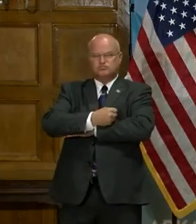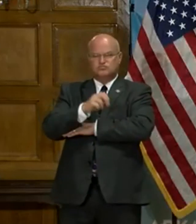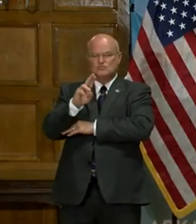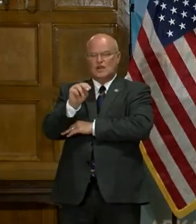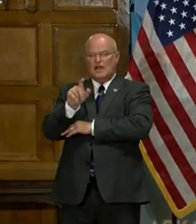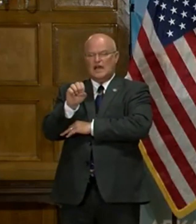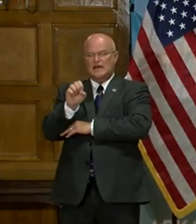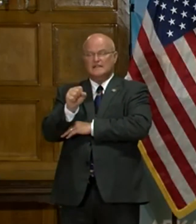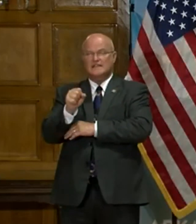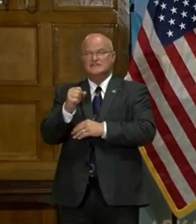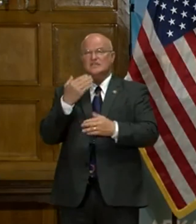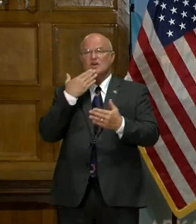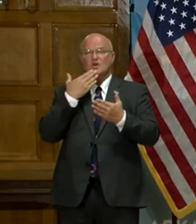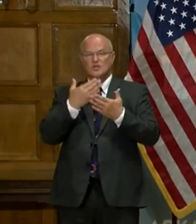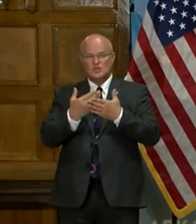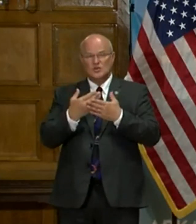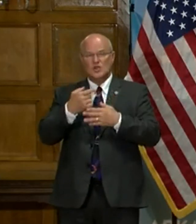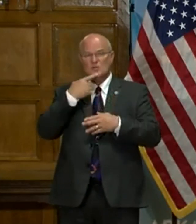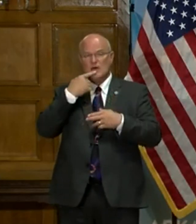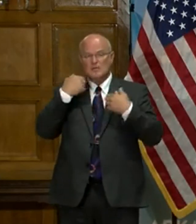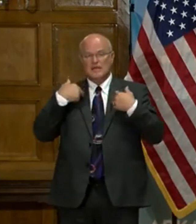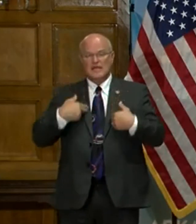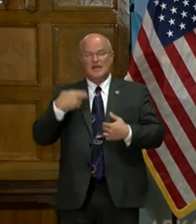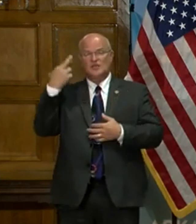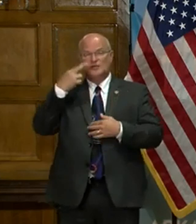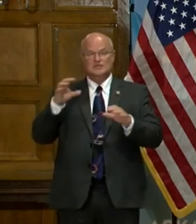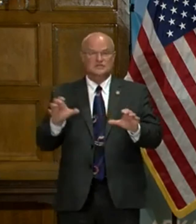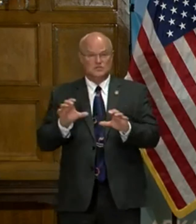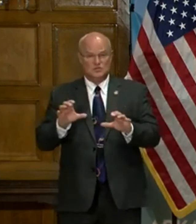there is a good, legitimate public health reason to do so.